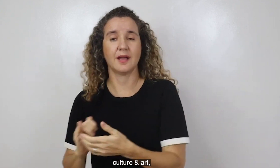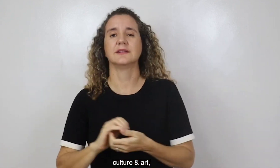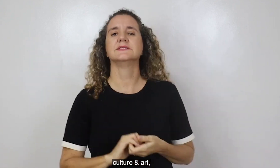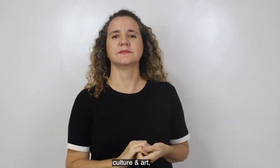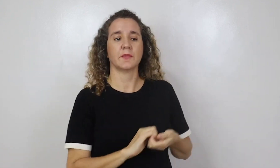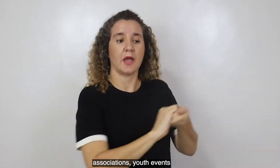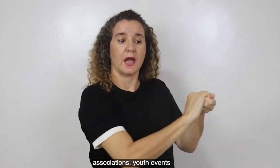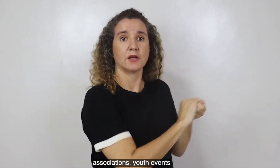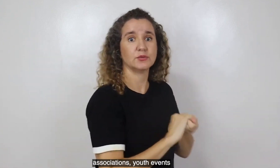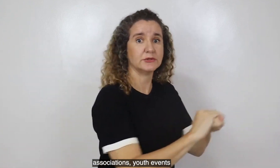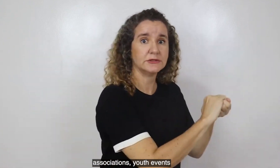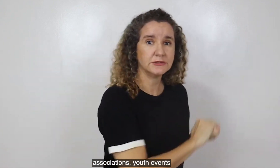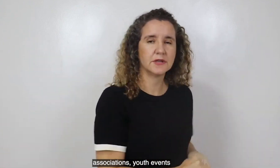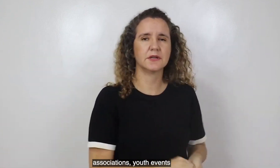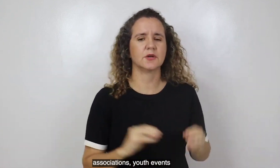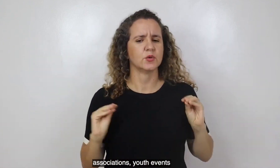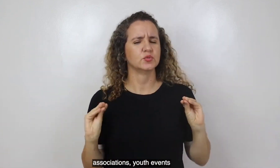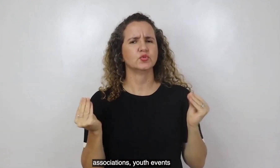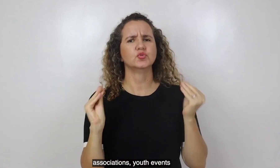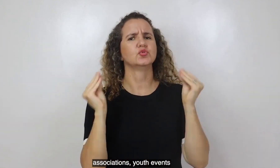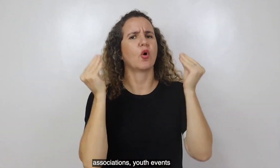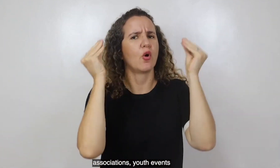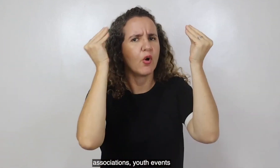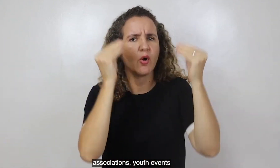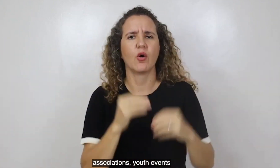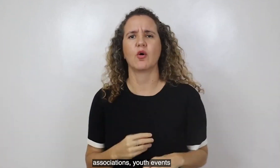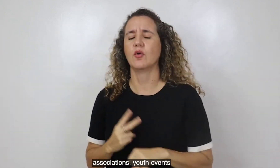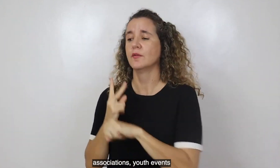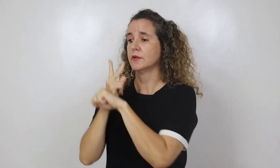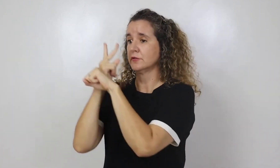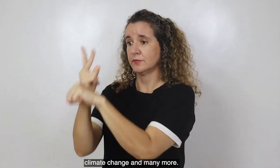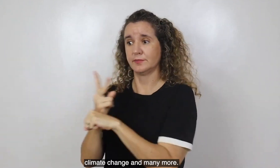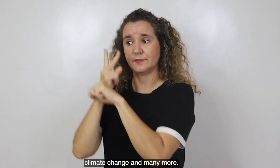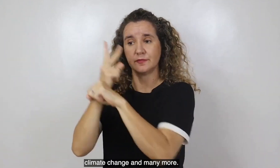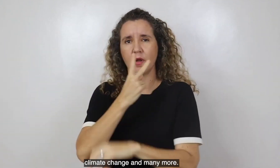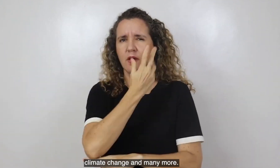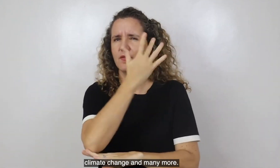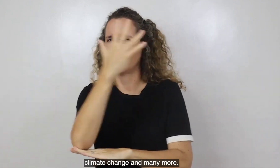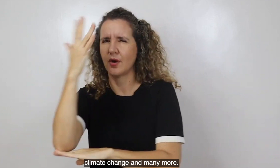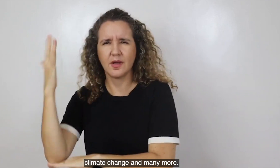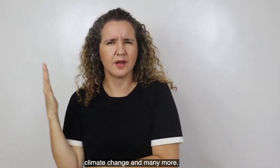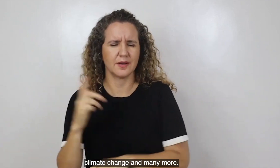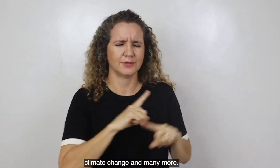associations, youth events, climate change, and many more.